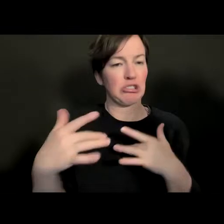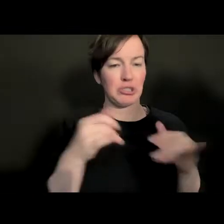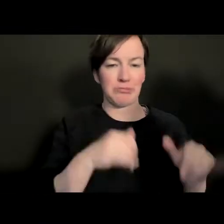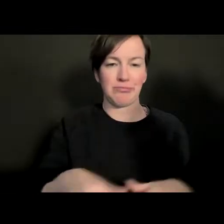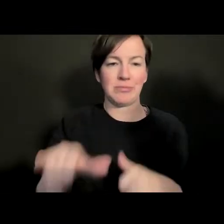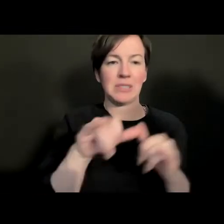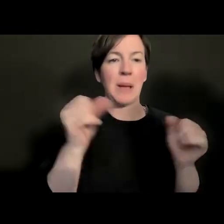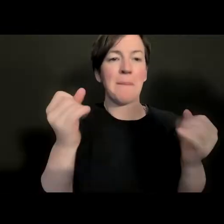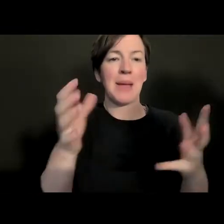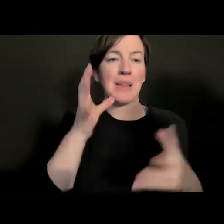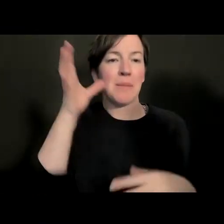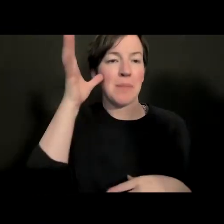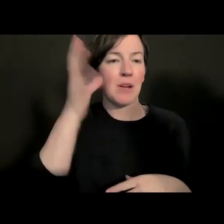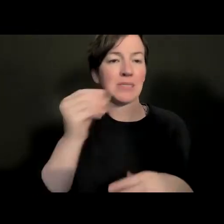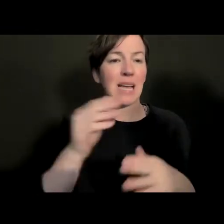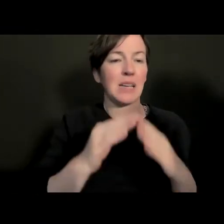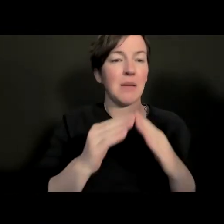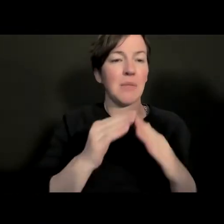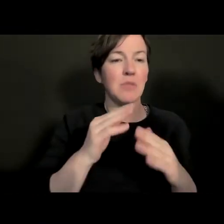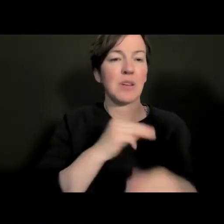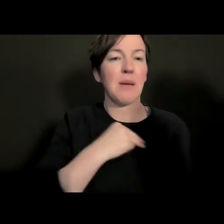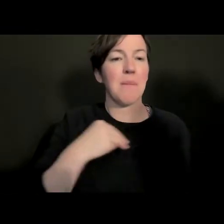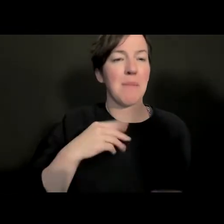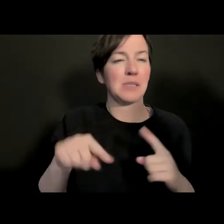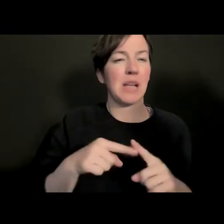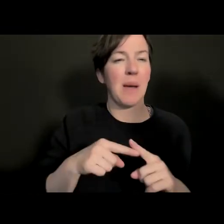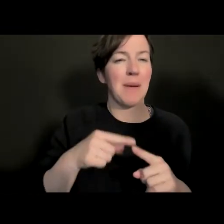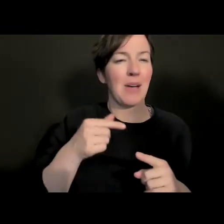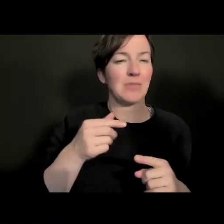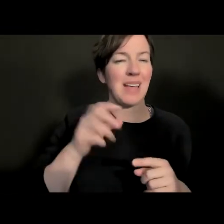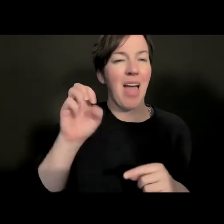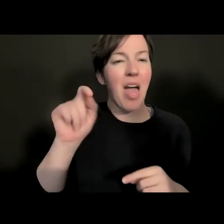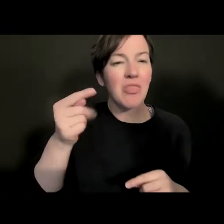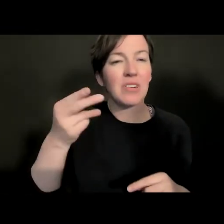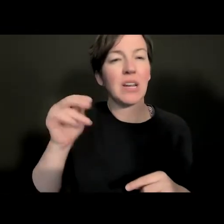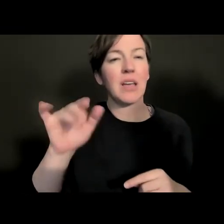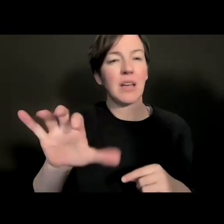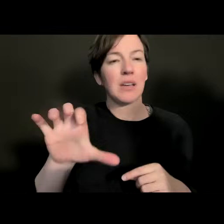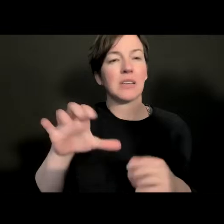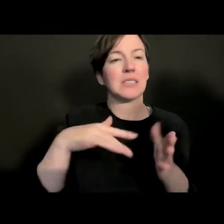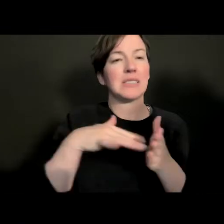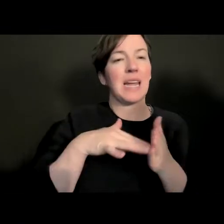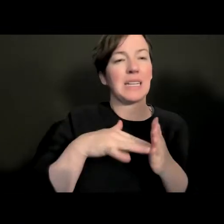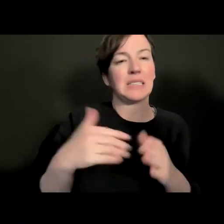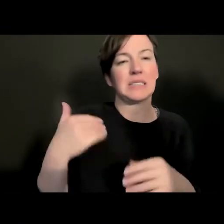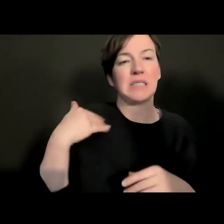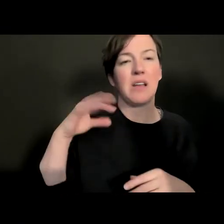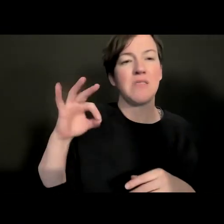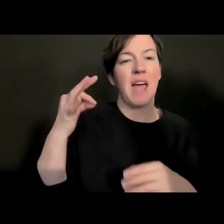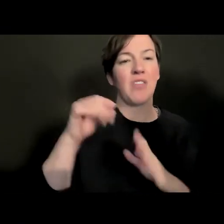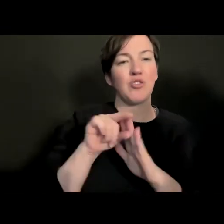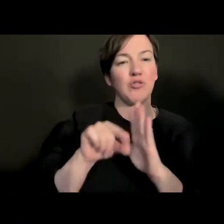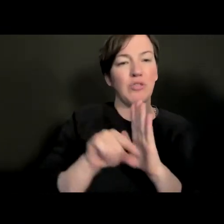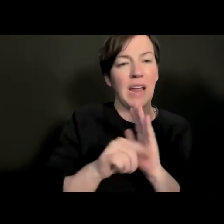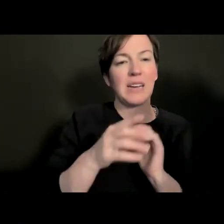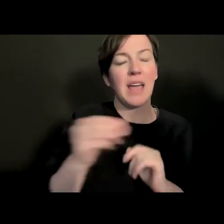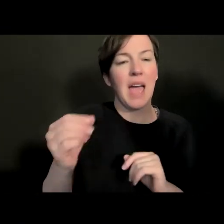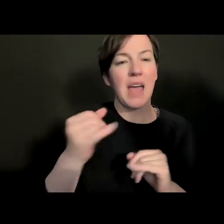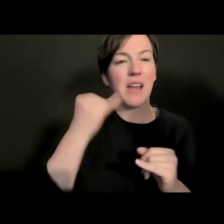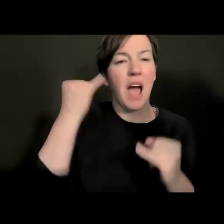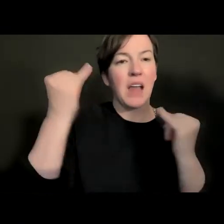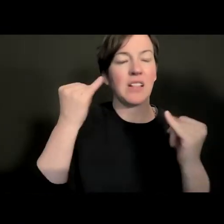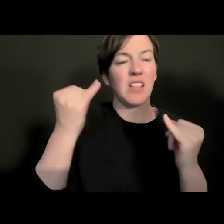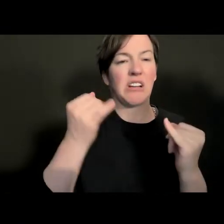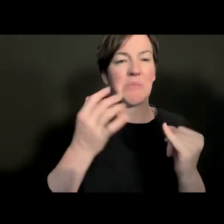parents and community members about the sequencing of ethnic studies in 9th grade, the potential for ideological bias